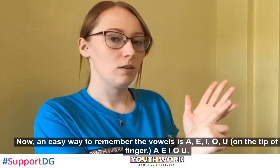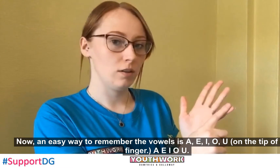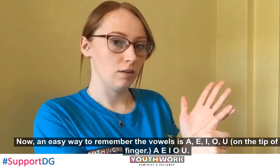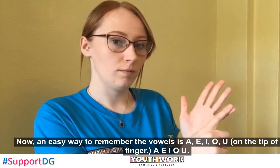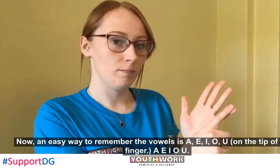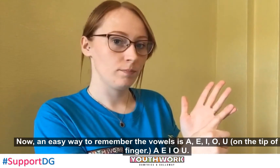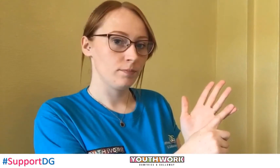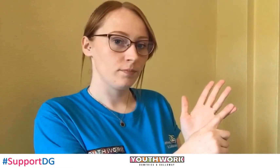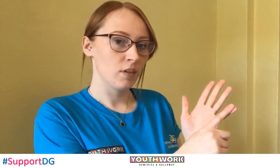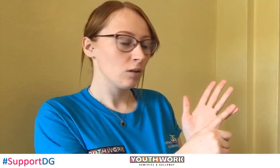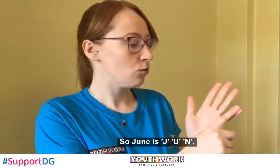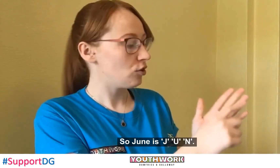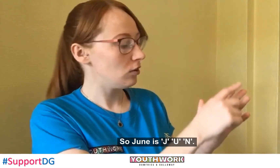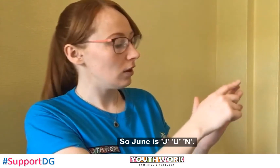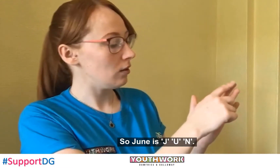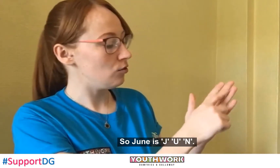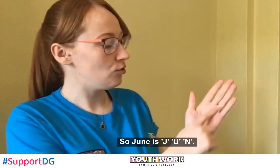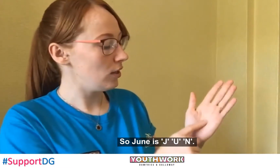A-E-I-O-U. So June is